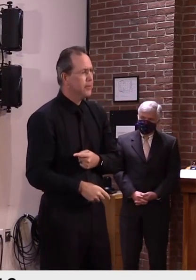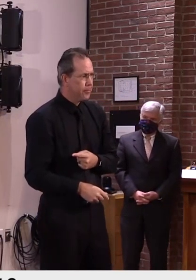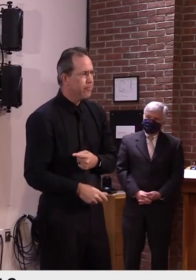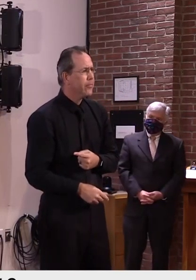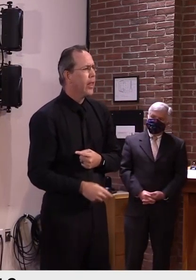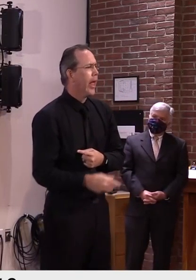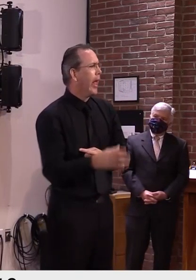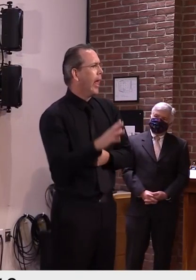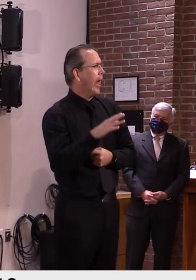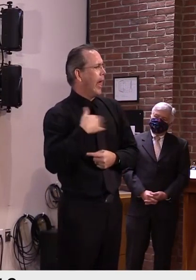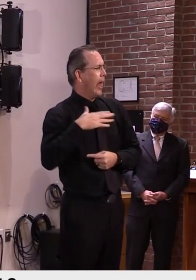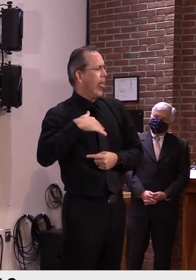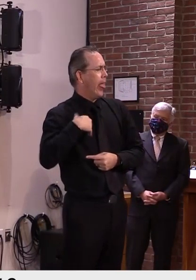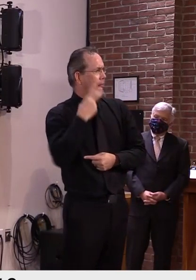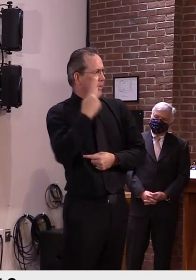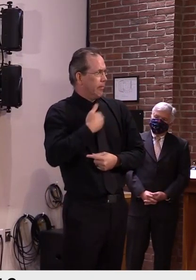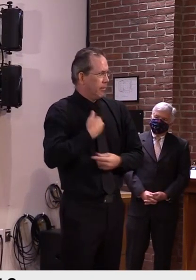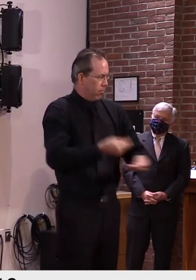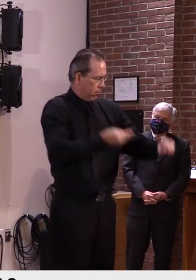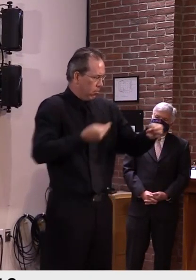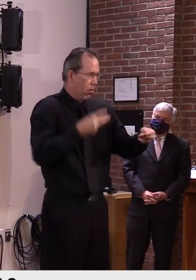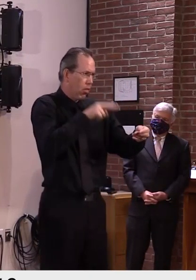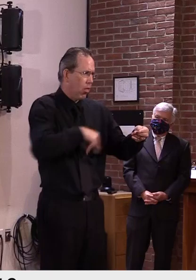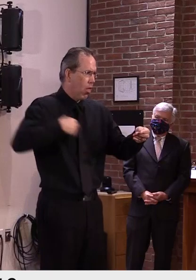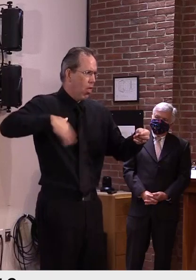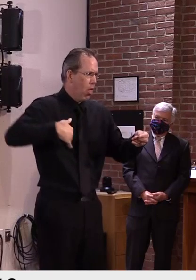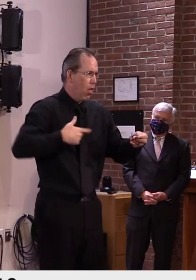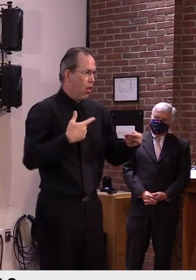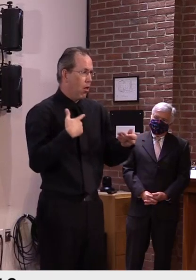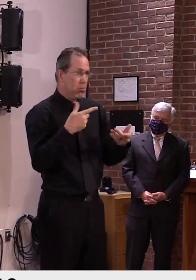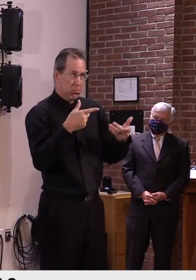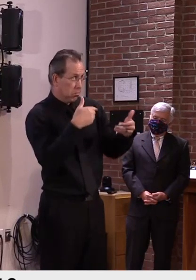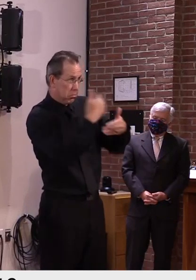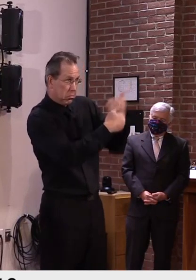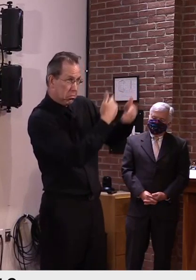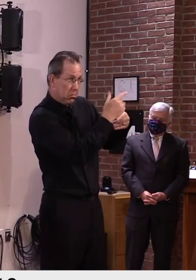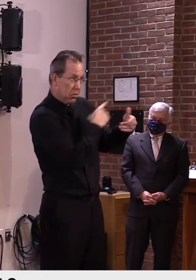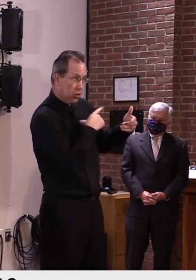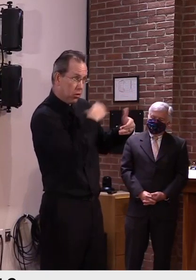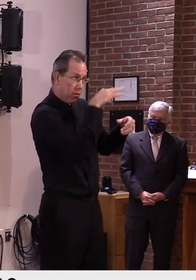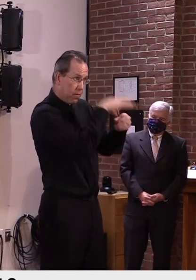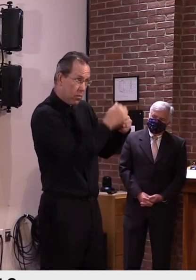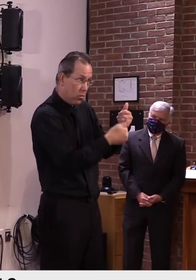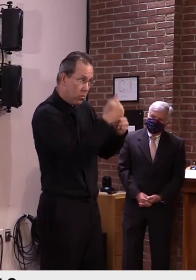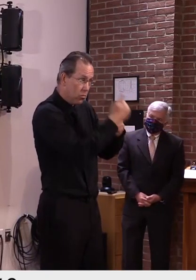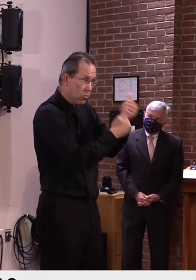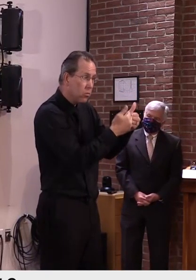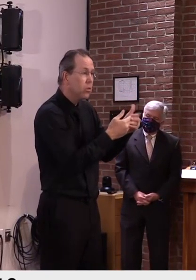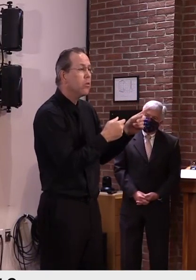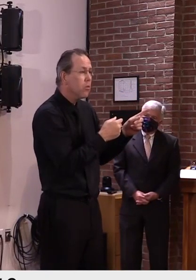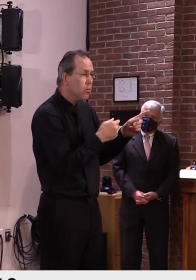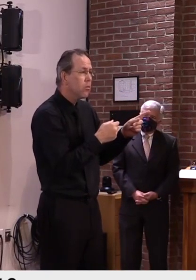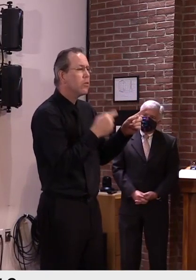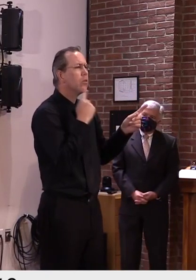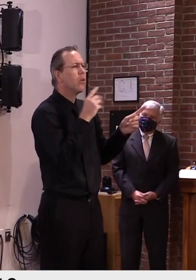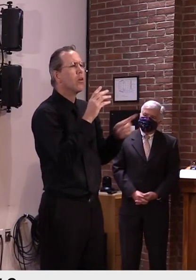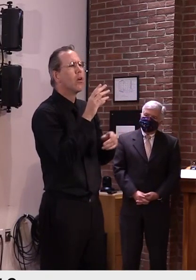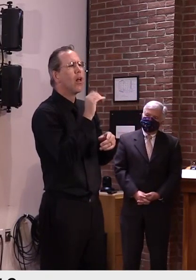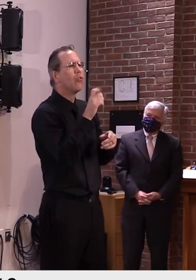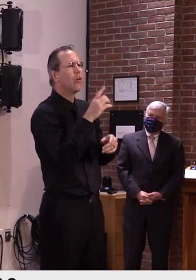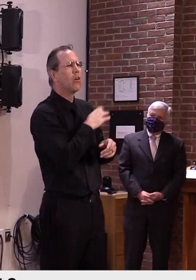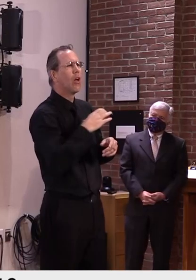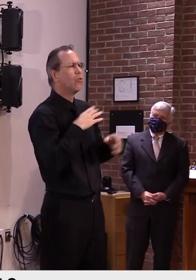the legislative council to make sure that everything is correct, and then gets sent to us, and we have some time to